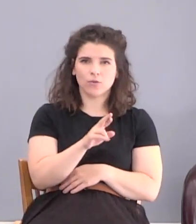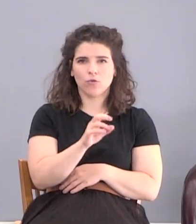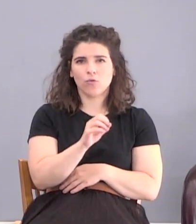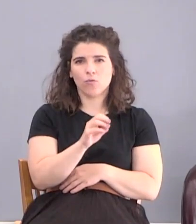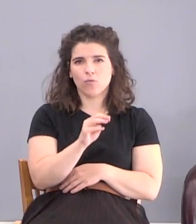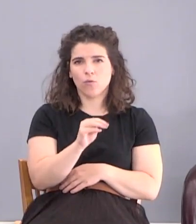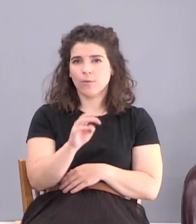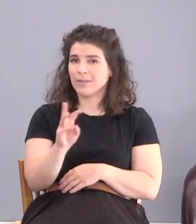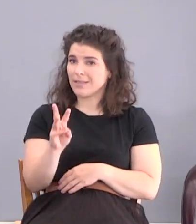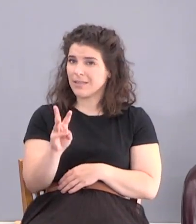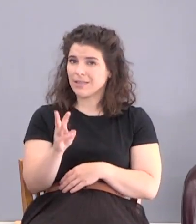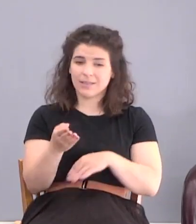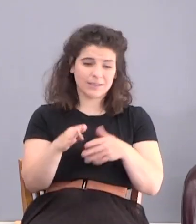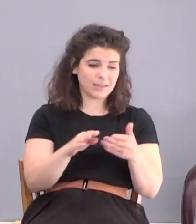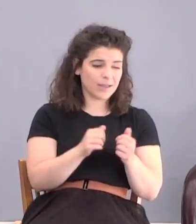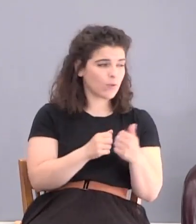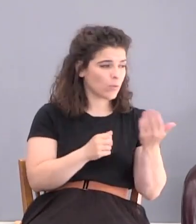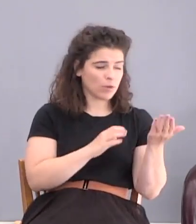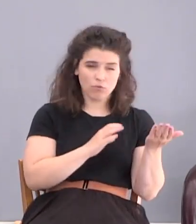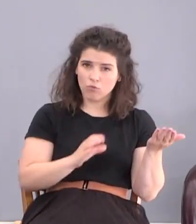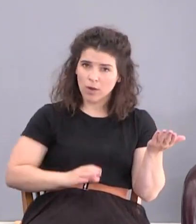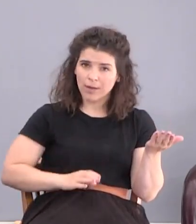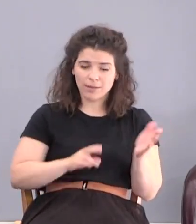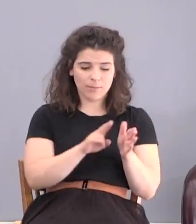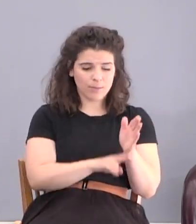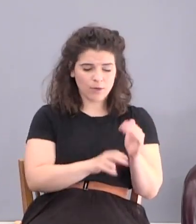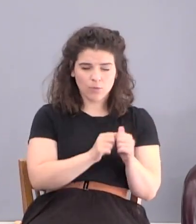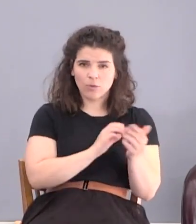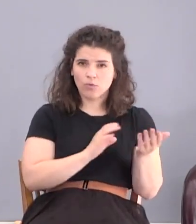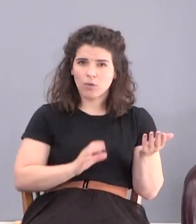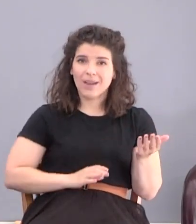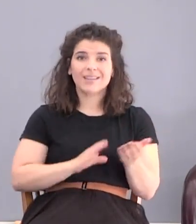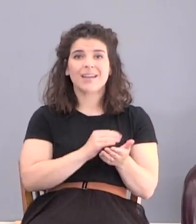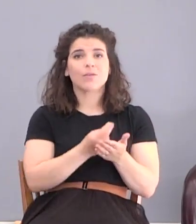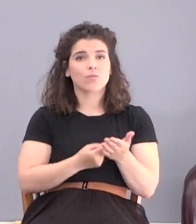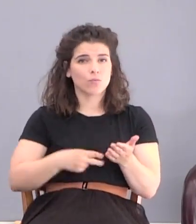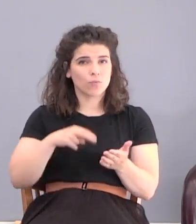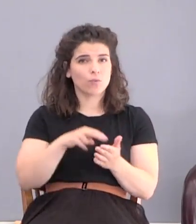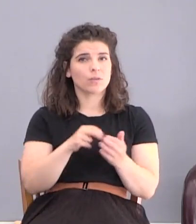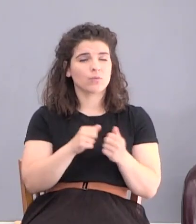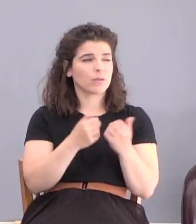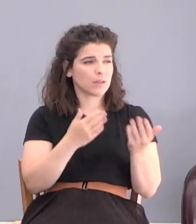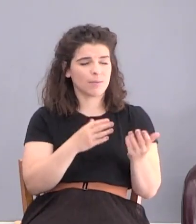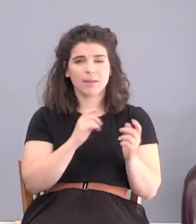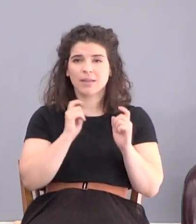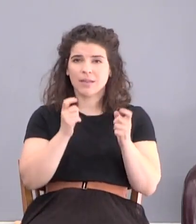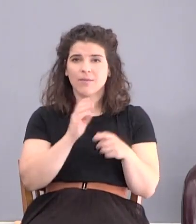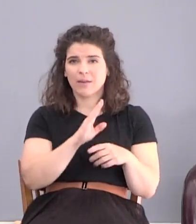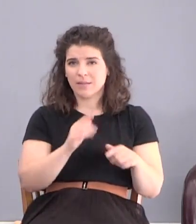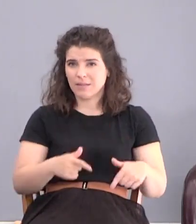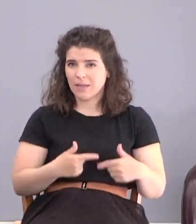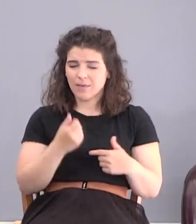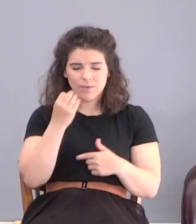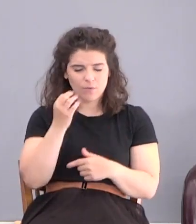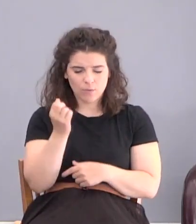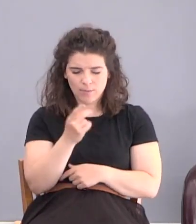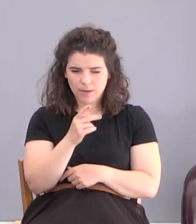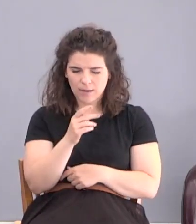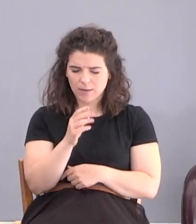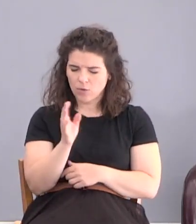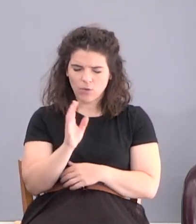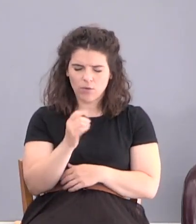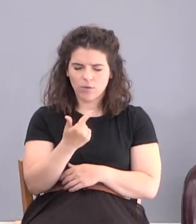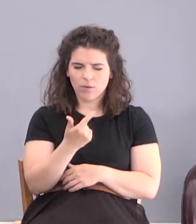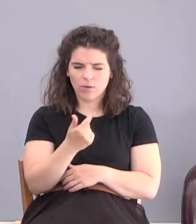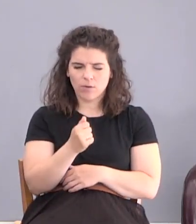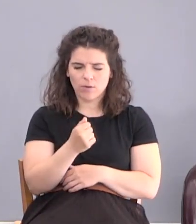6. You're dead with him, and you're buried with him, and you're risen with him, and you're given his life. See, if you look at Ephesians or